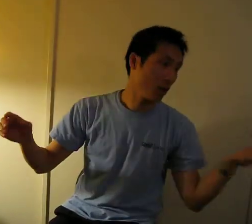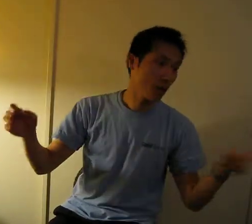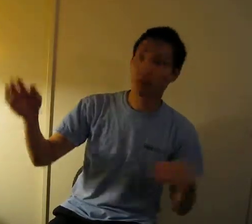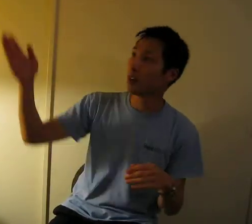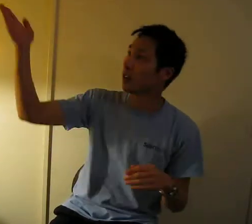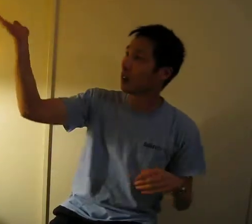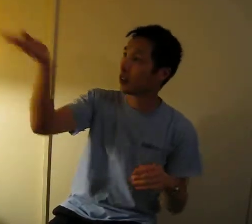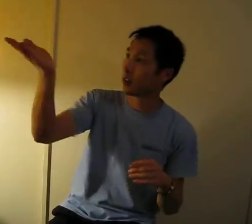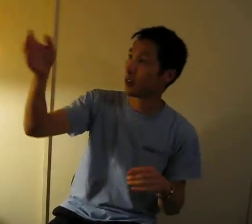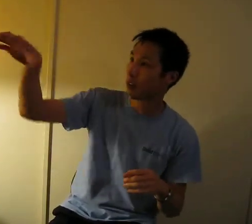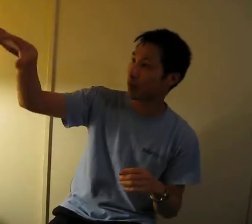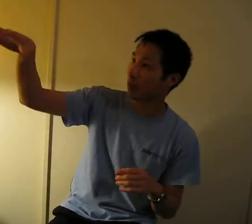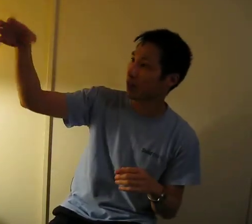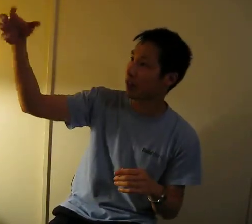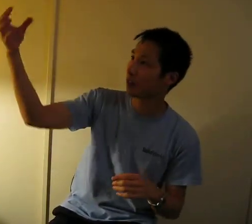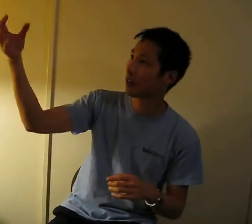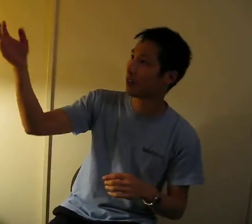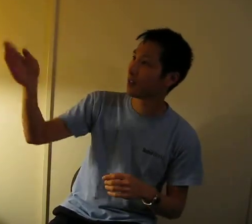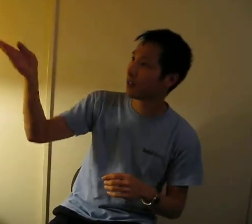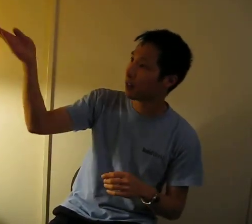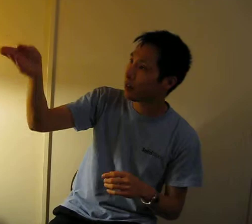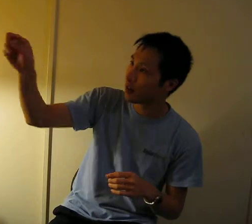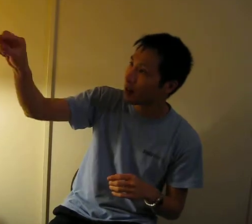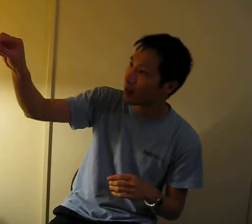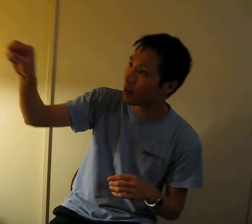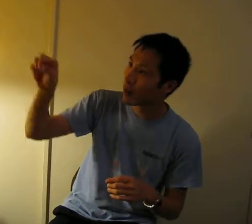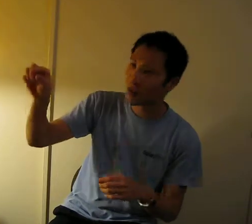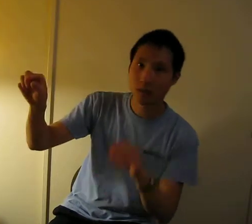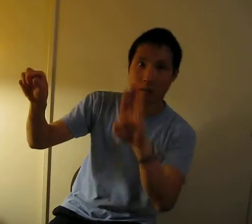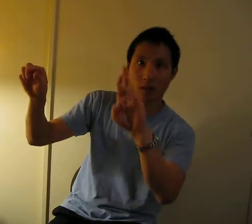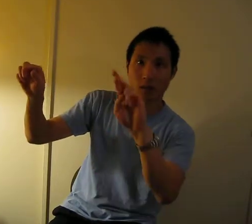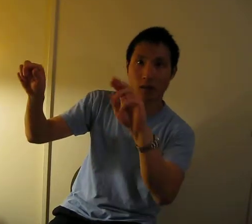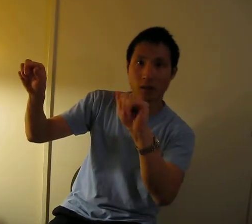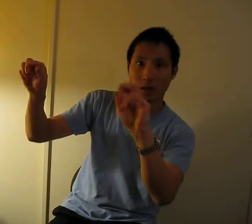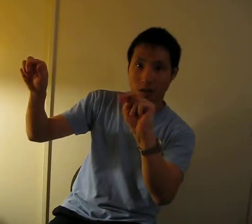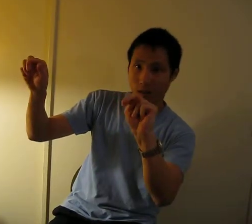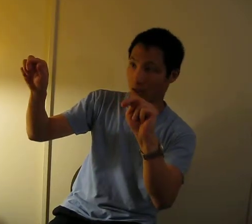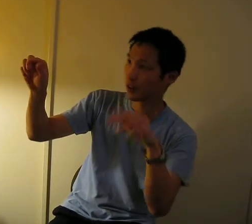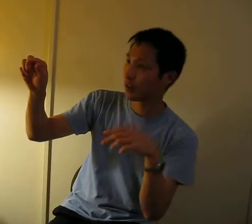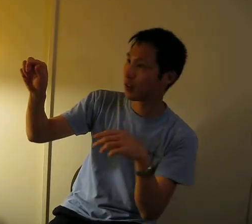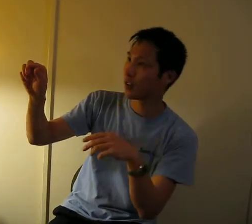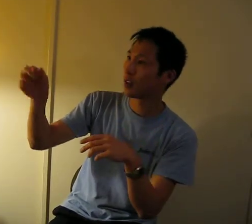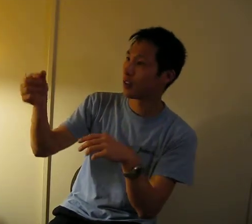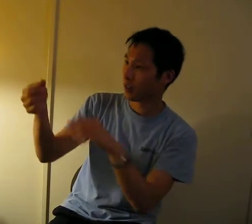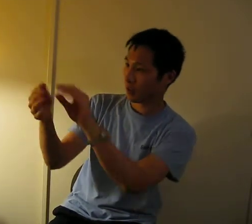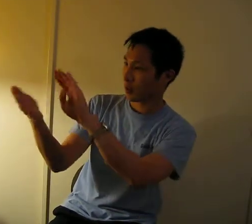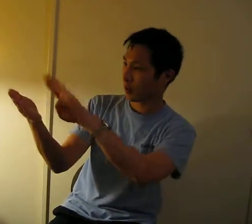he cut open and took out the brain and cooked it and ate it.